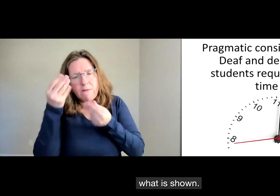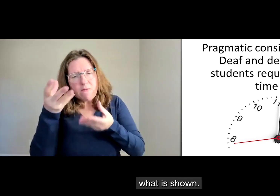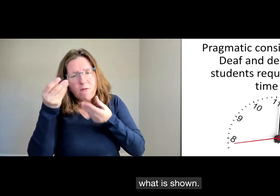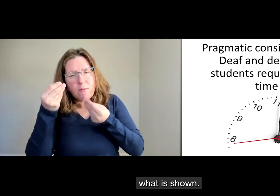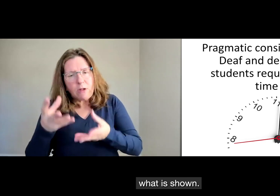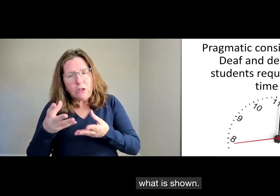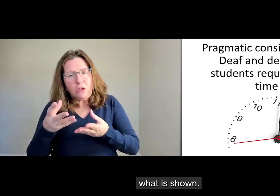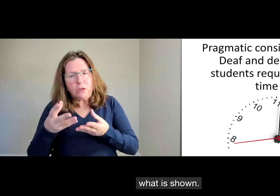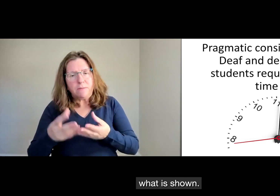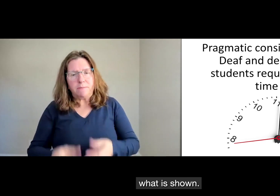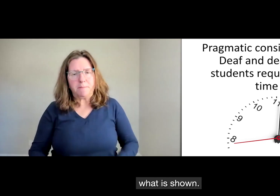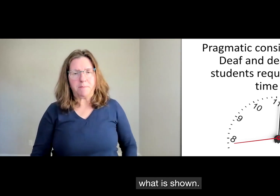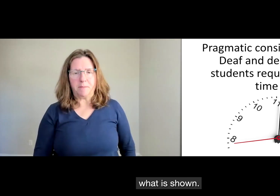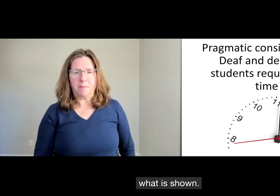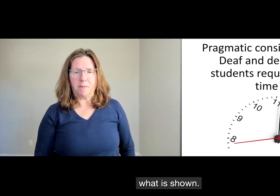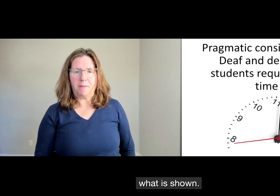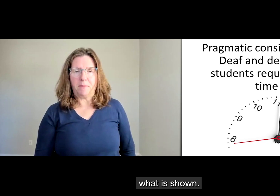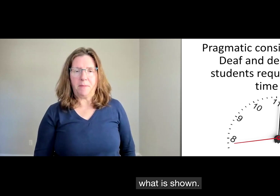shown.